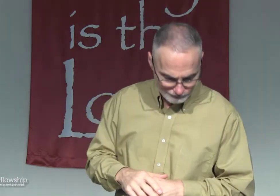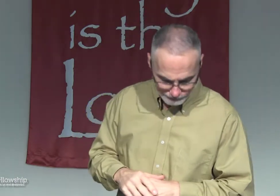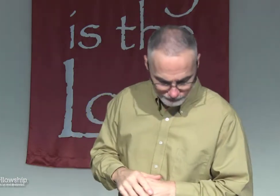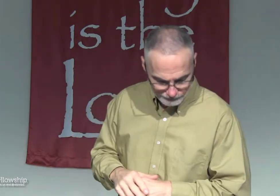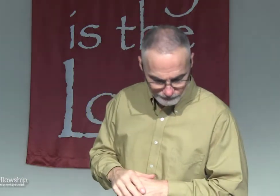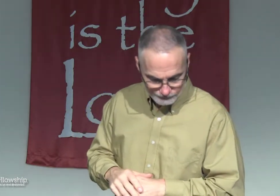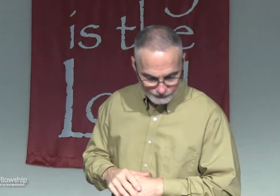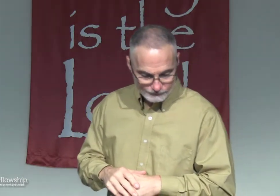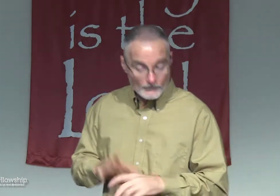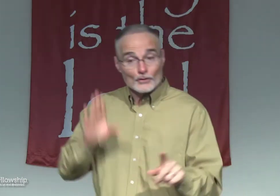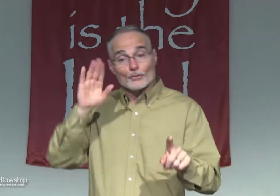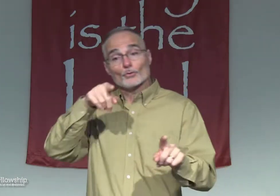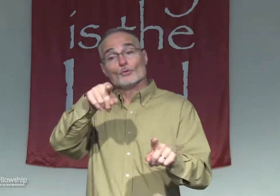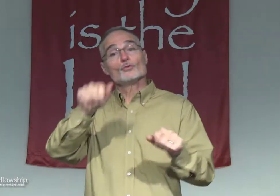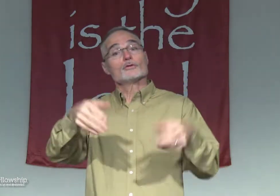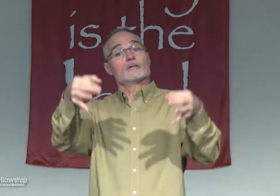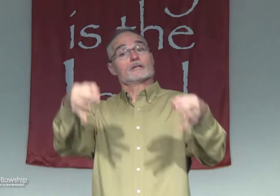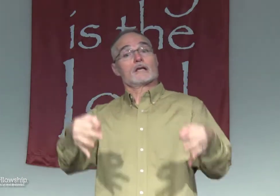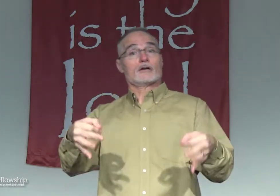ongoing basis?